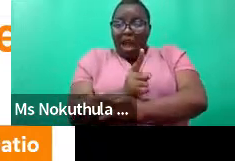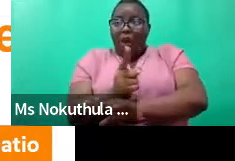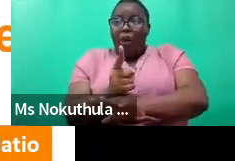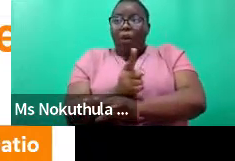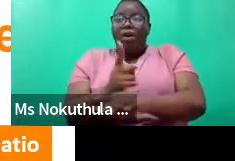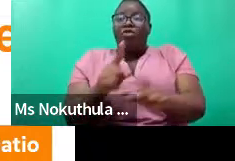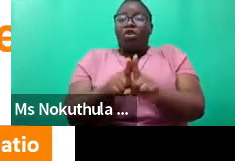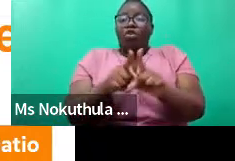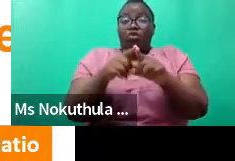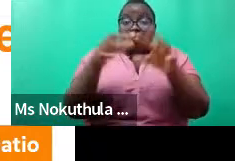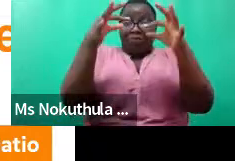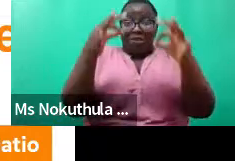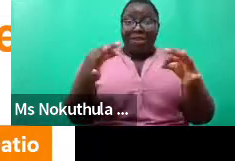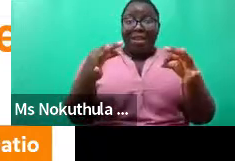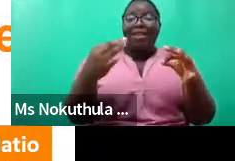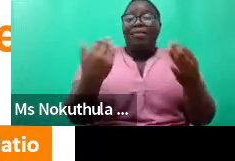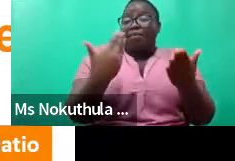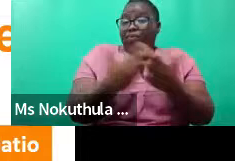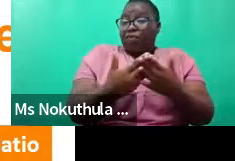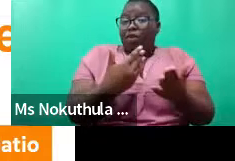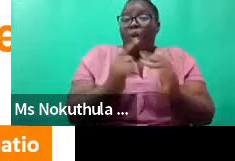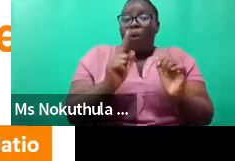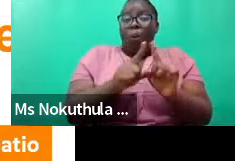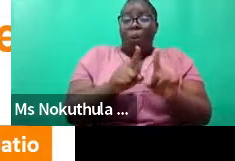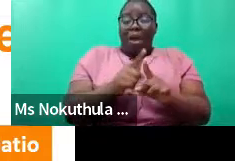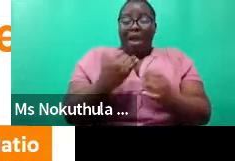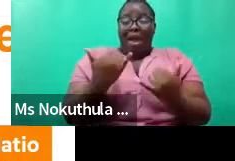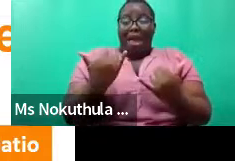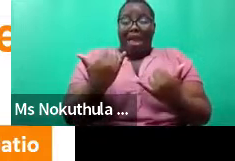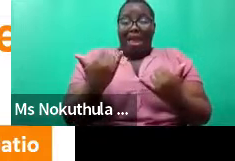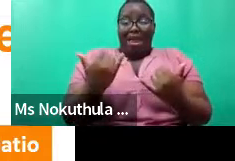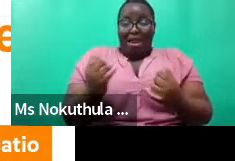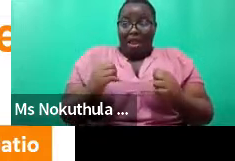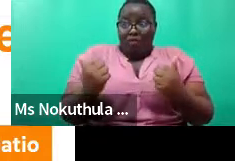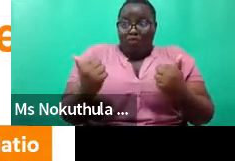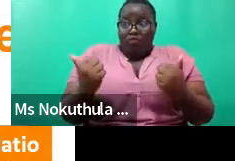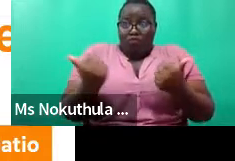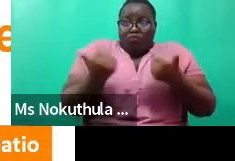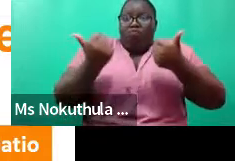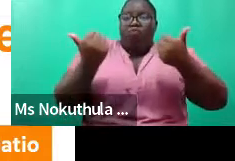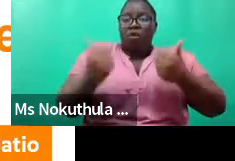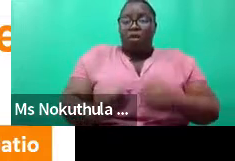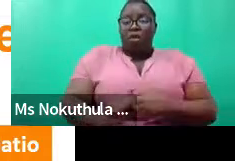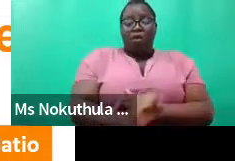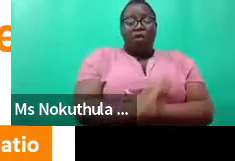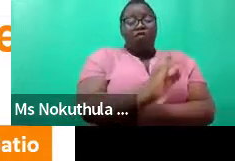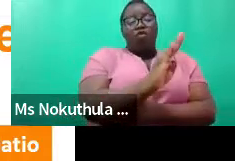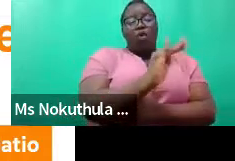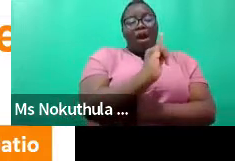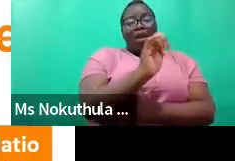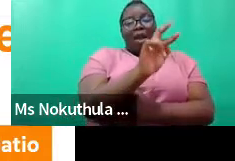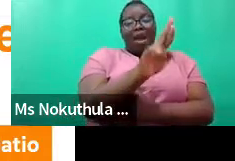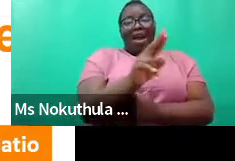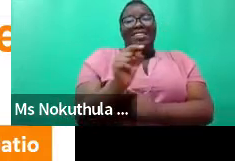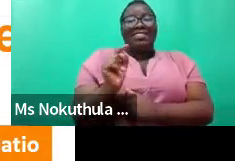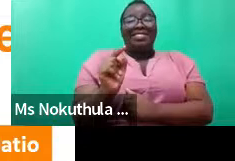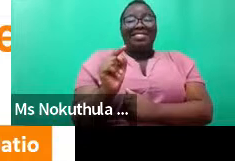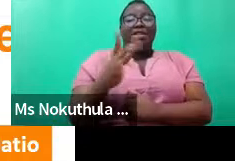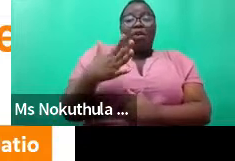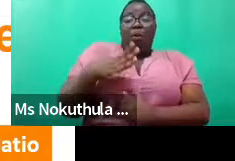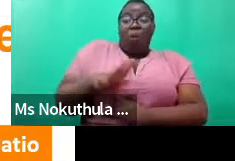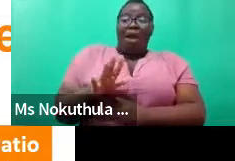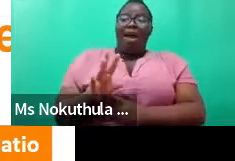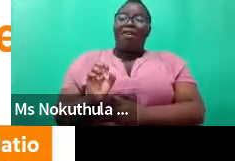possible, as we are advancing to technology for AR industry, they would like for UJ to employ an